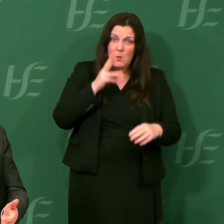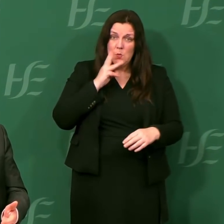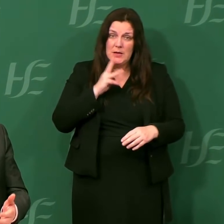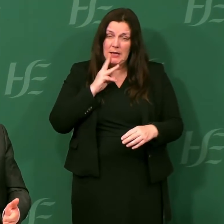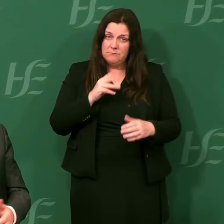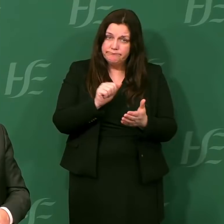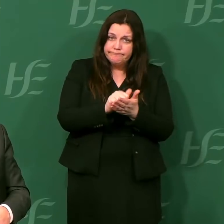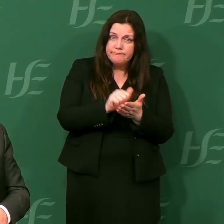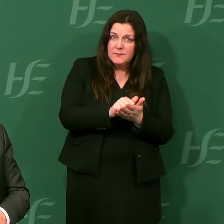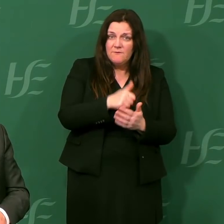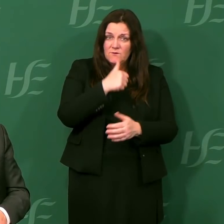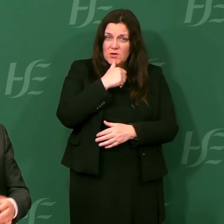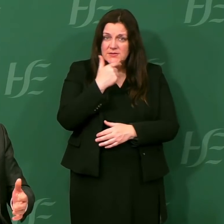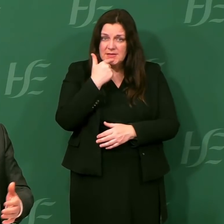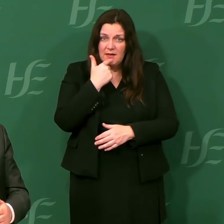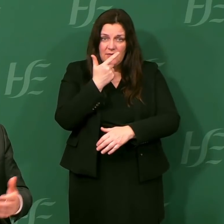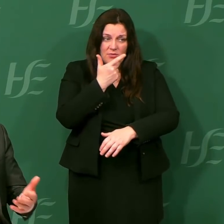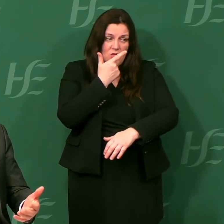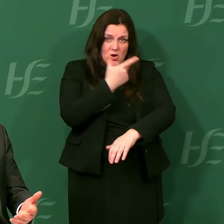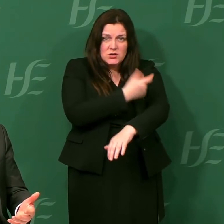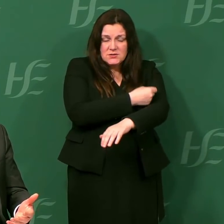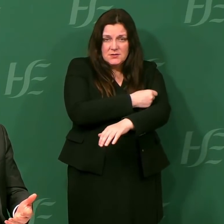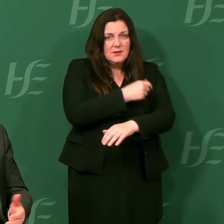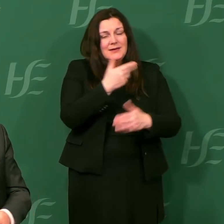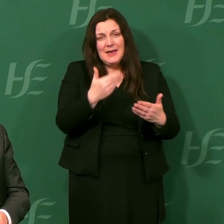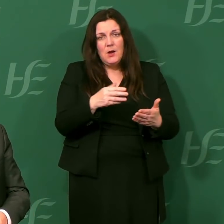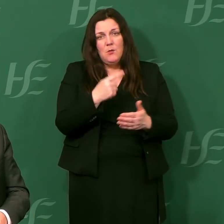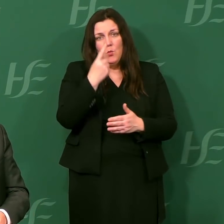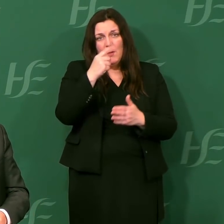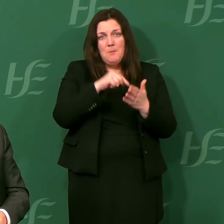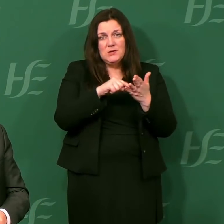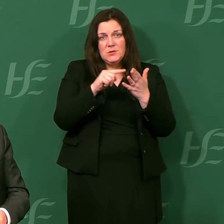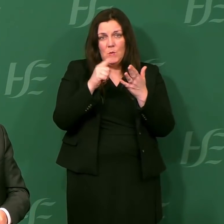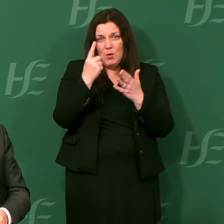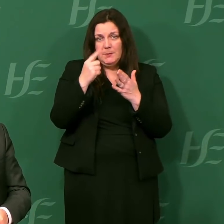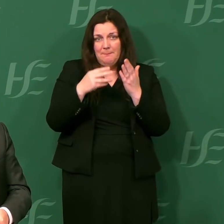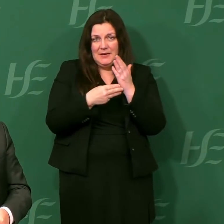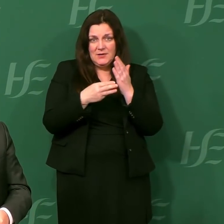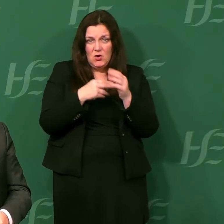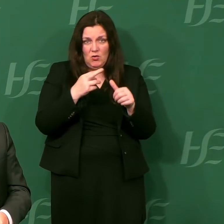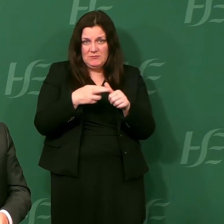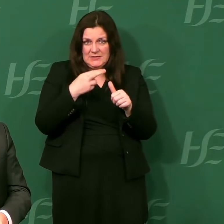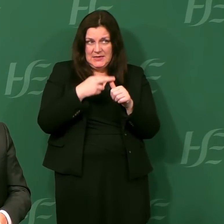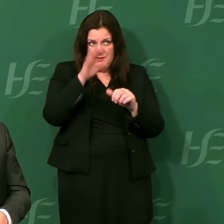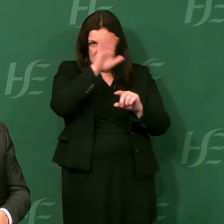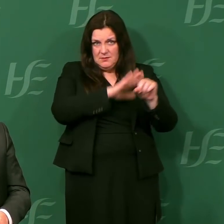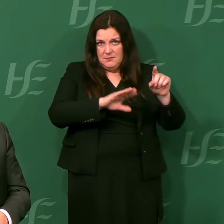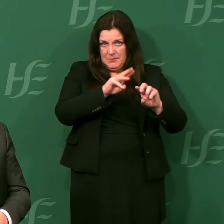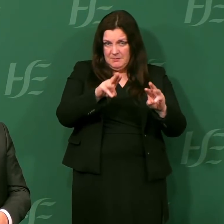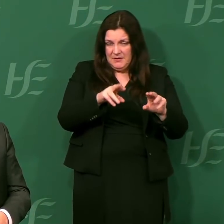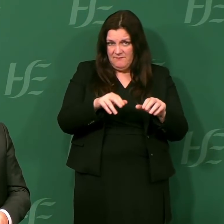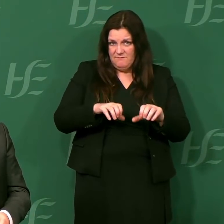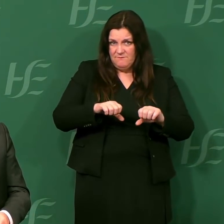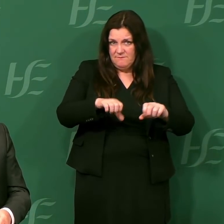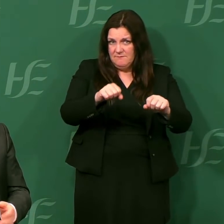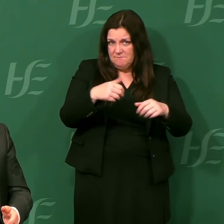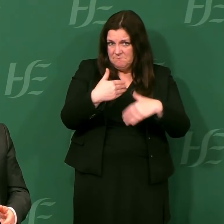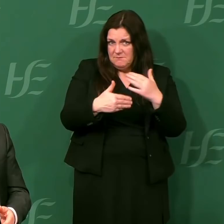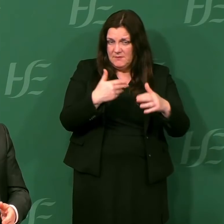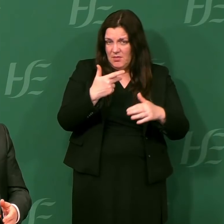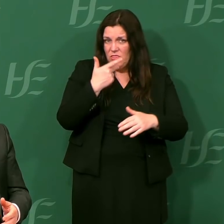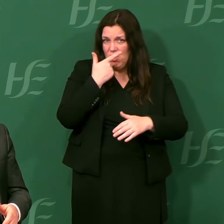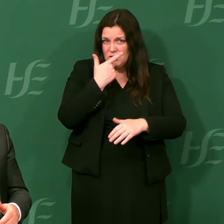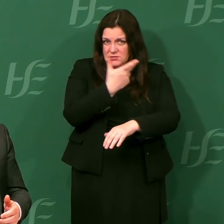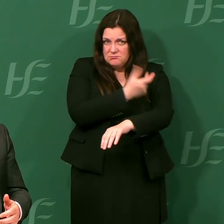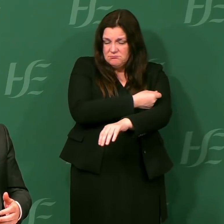will continue and has continued into, as Damien said, now 1.1 million of the population taken up. Secondly, I don't think the Taoiseach or any of